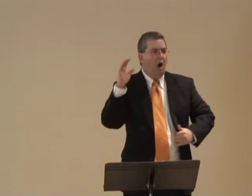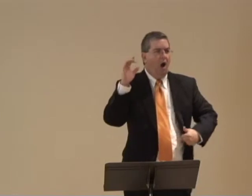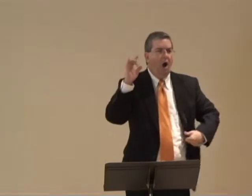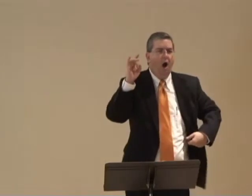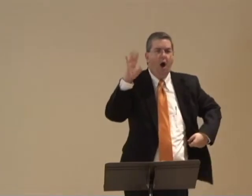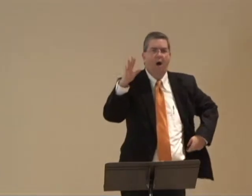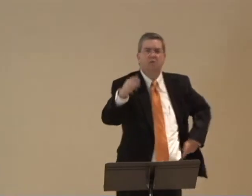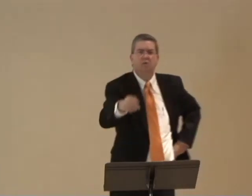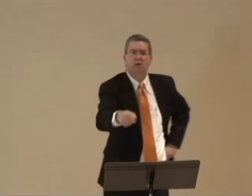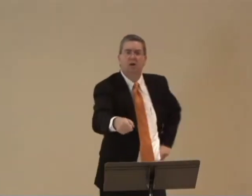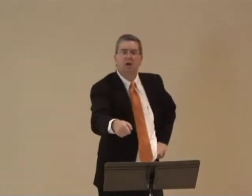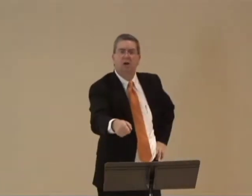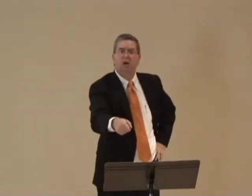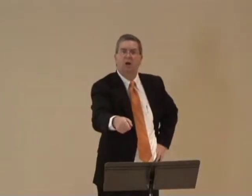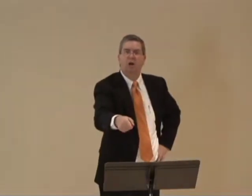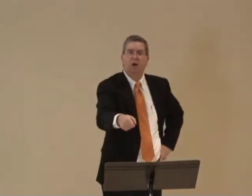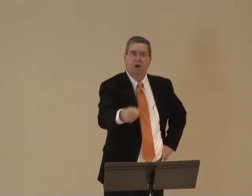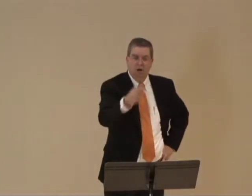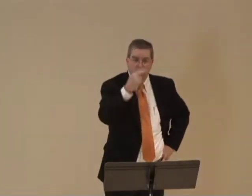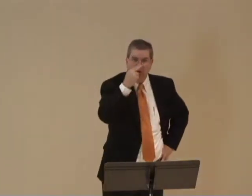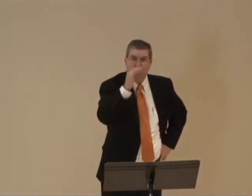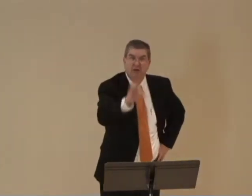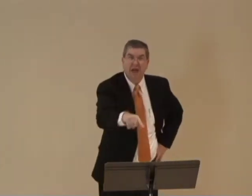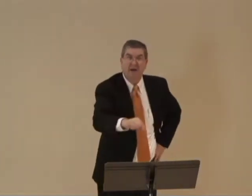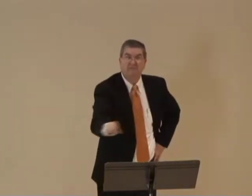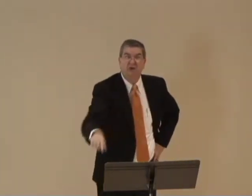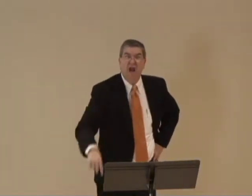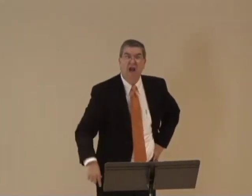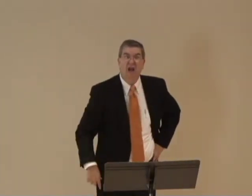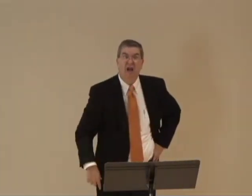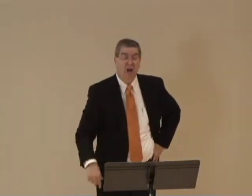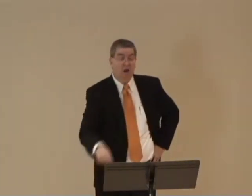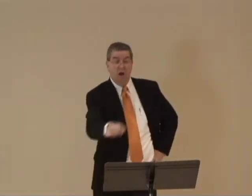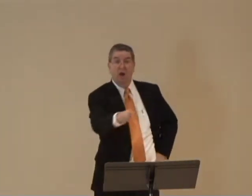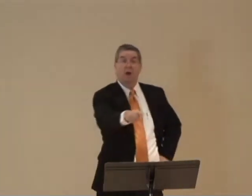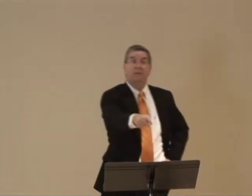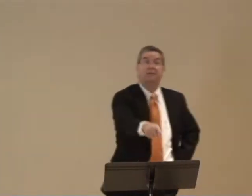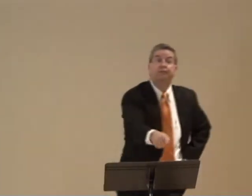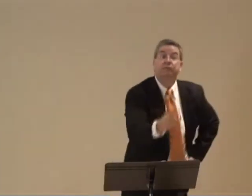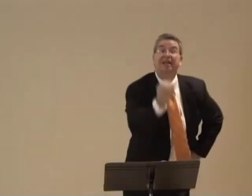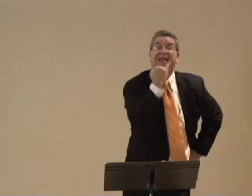wilderness. Can you believe that they were in such a state there?